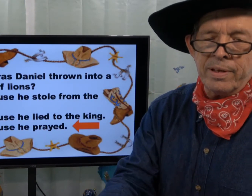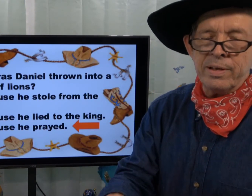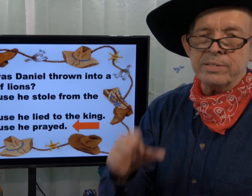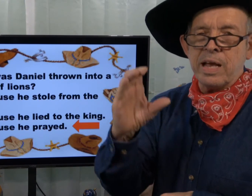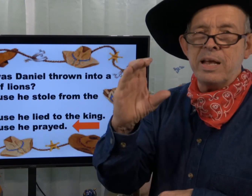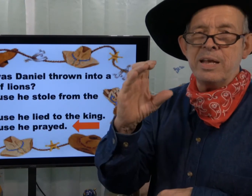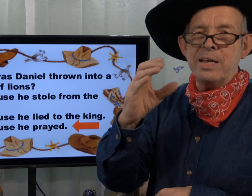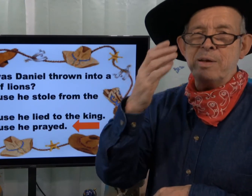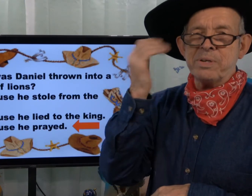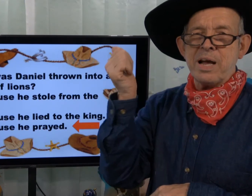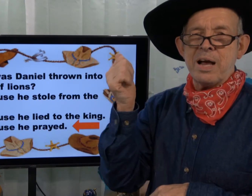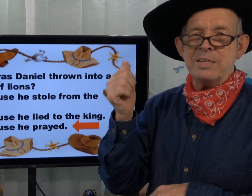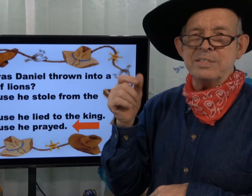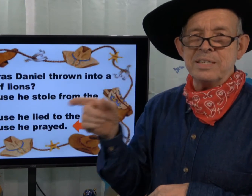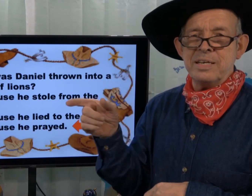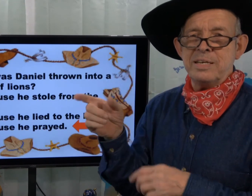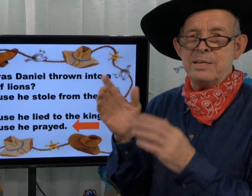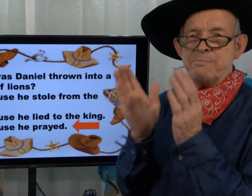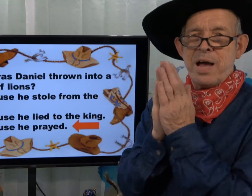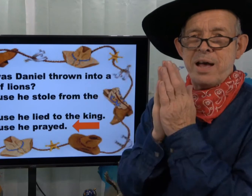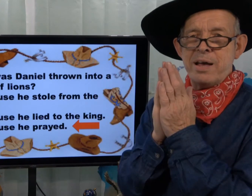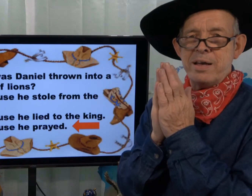C, because he lied.